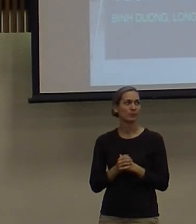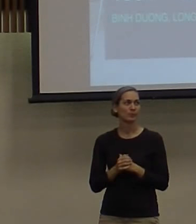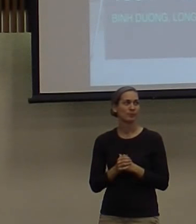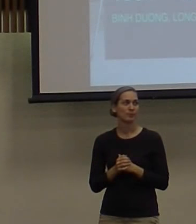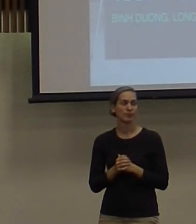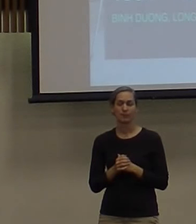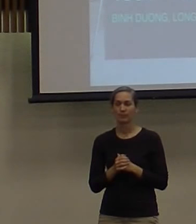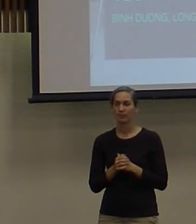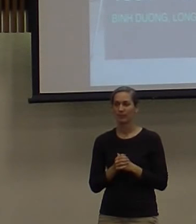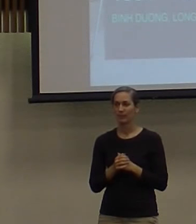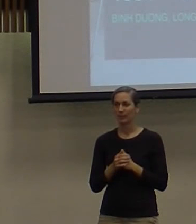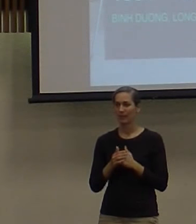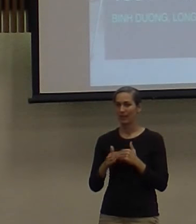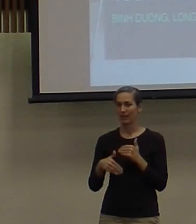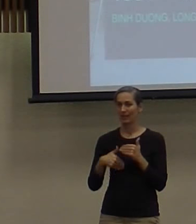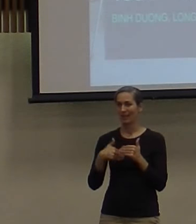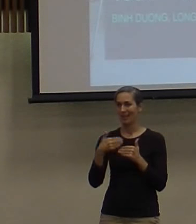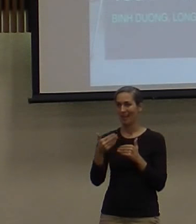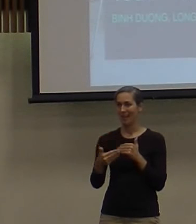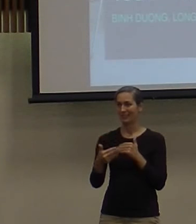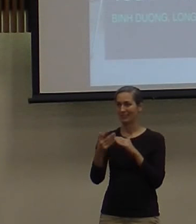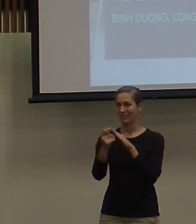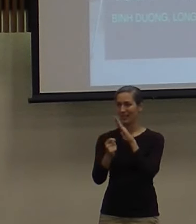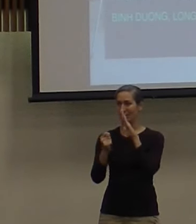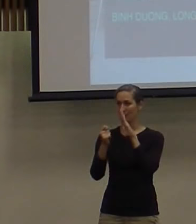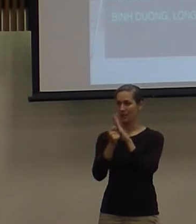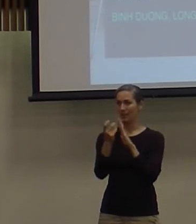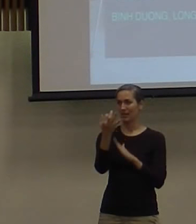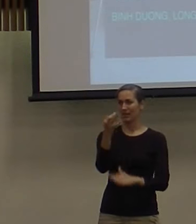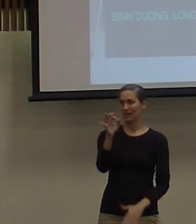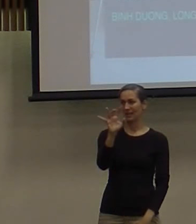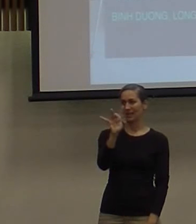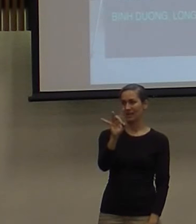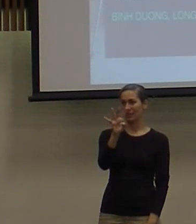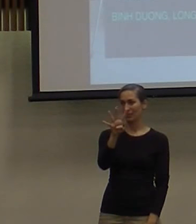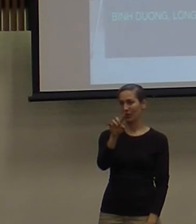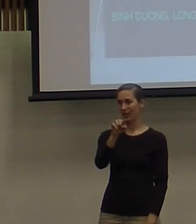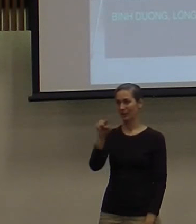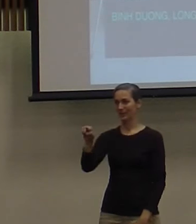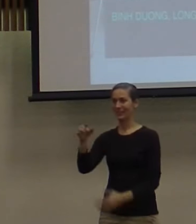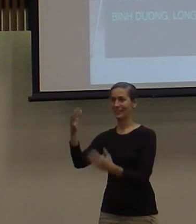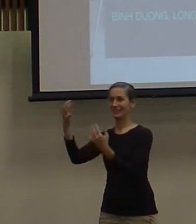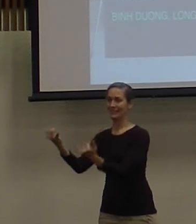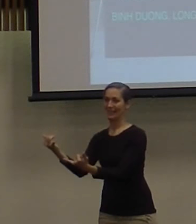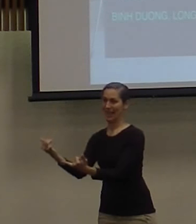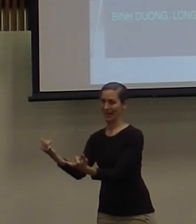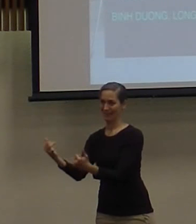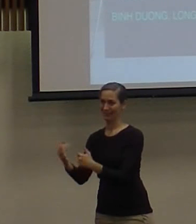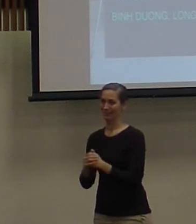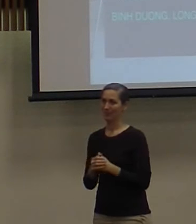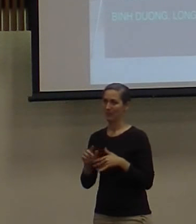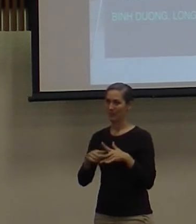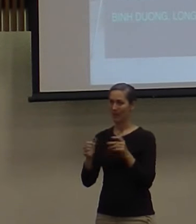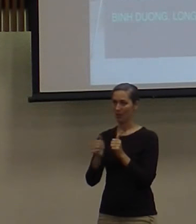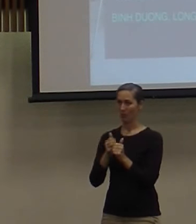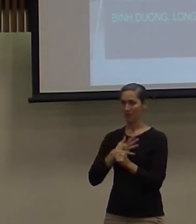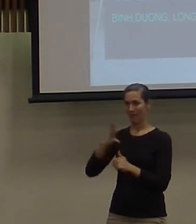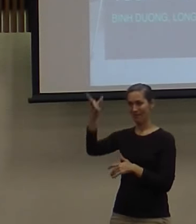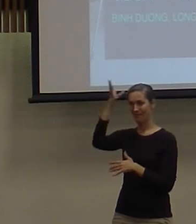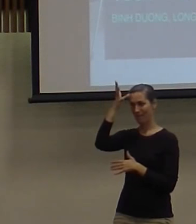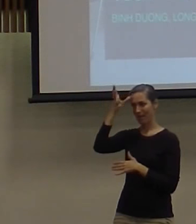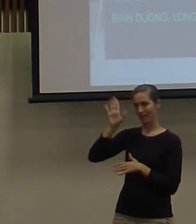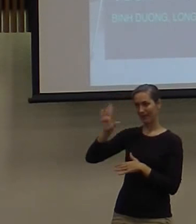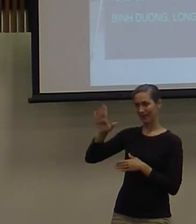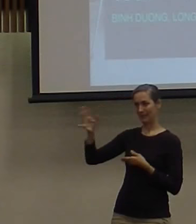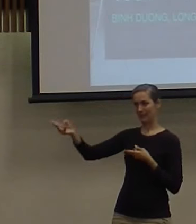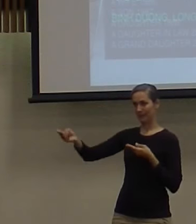the next point will be from 1984 to the present. So this began with my father ministry.